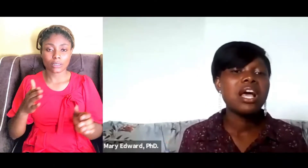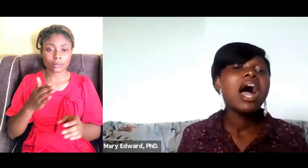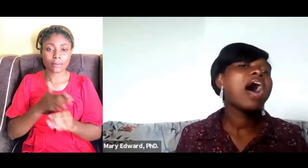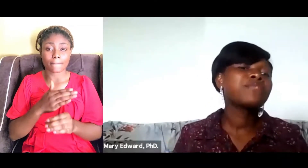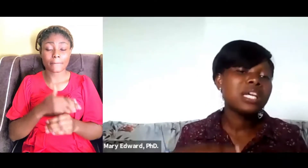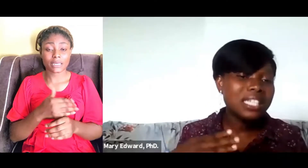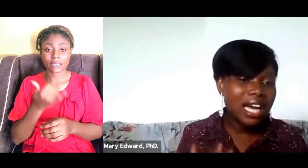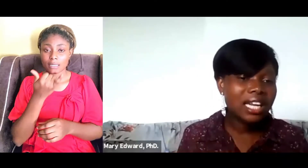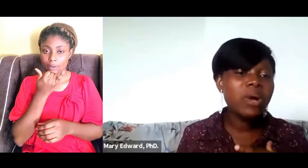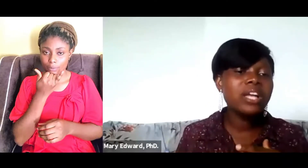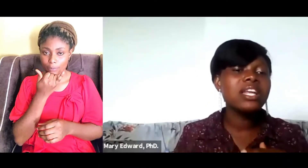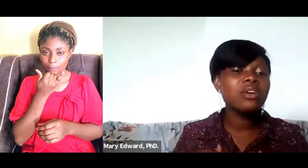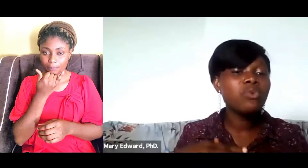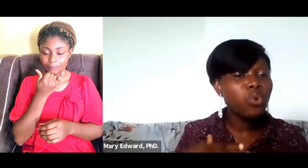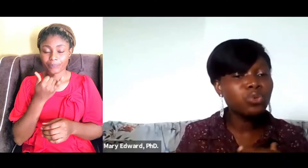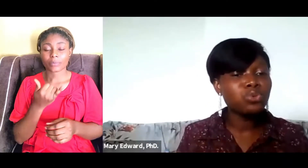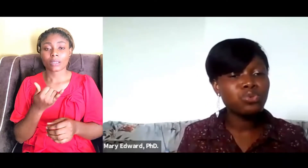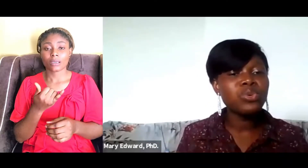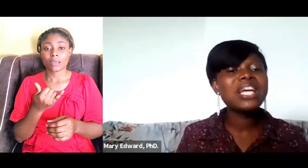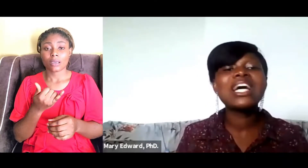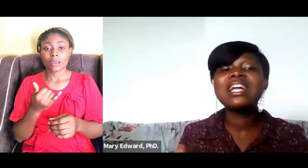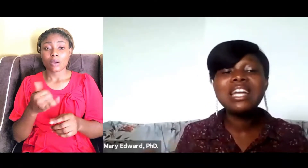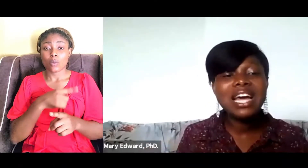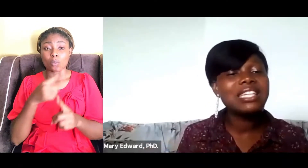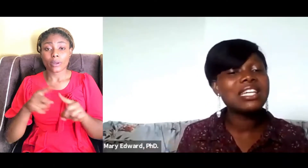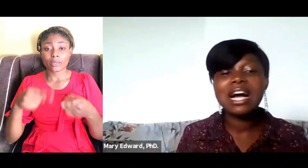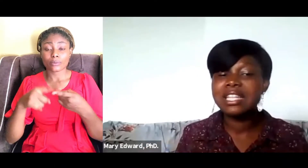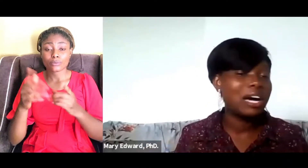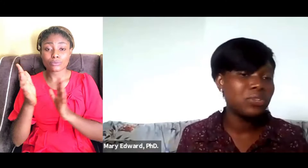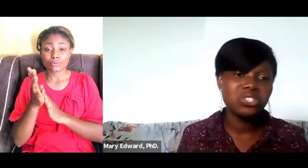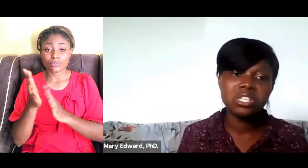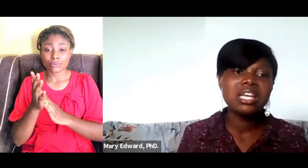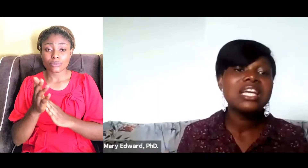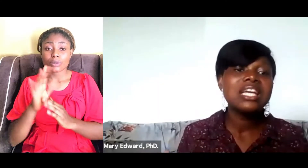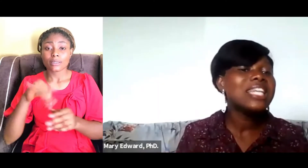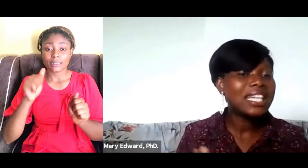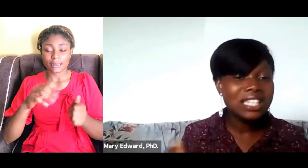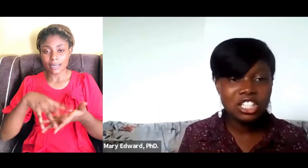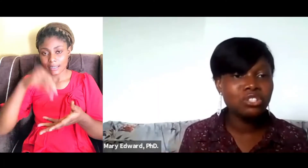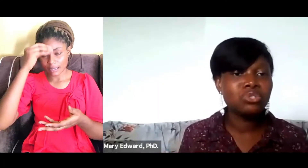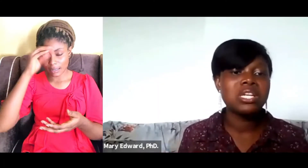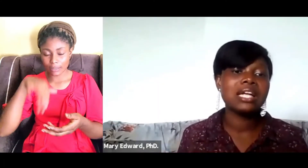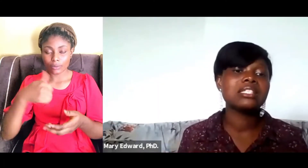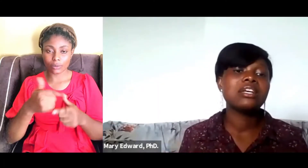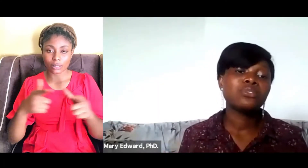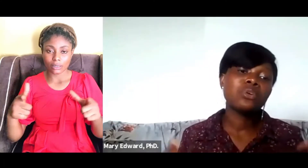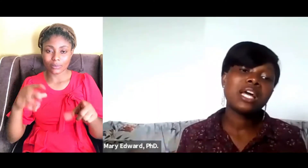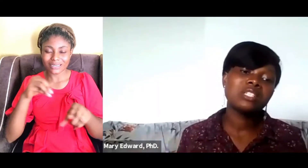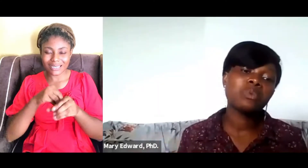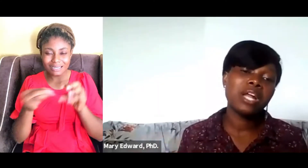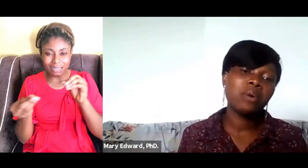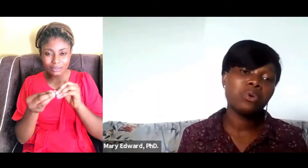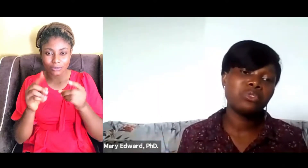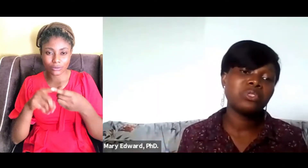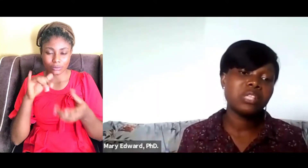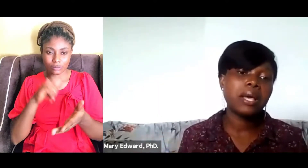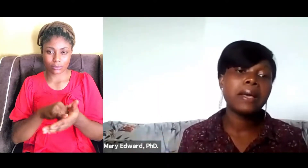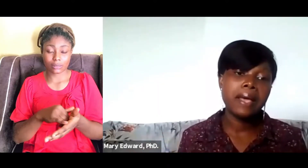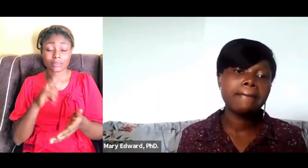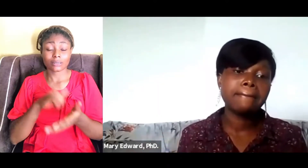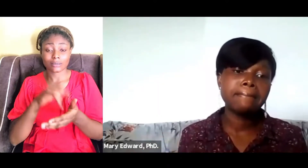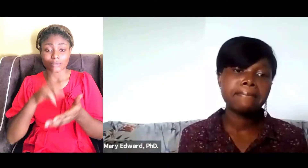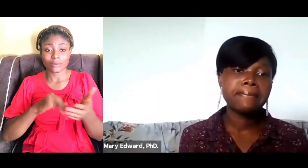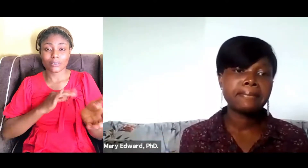errors. After that, when they go to school, they can learn the other languages in addition to that. So that is what I want to